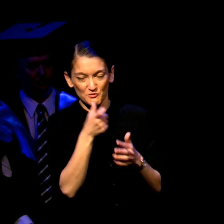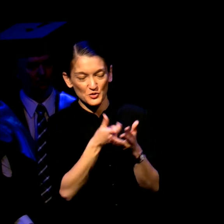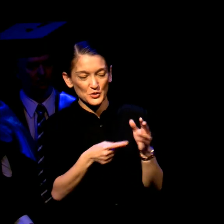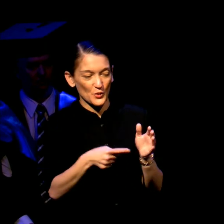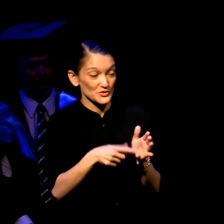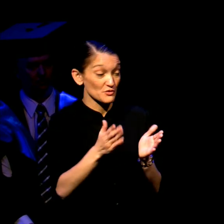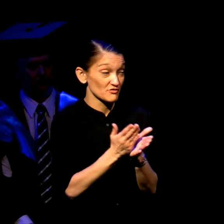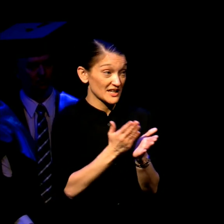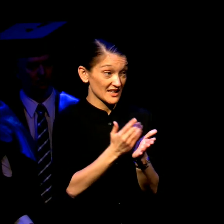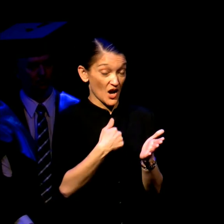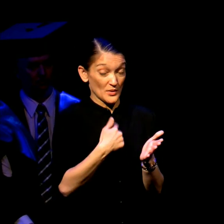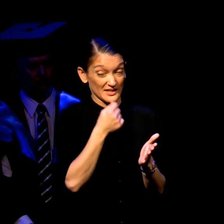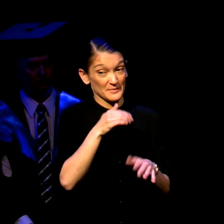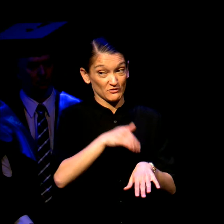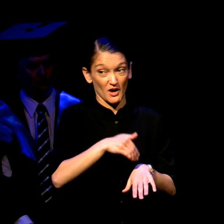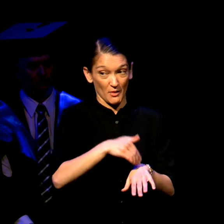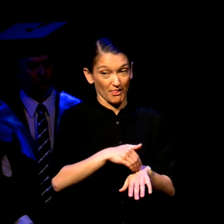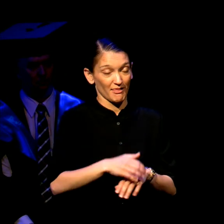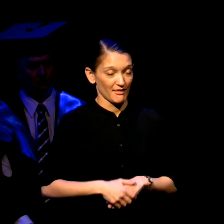big bit of water there.